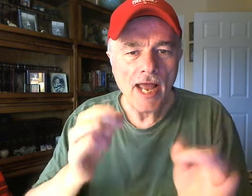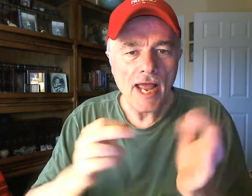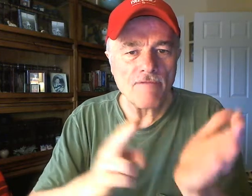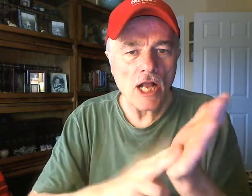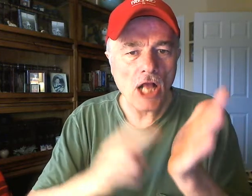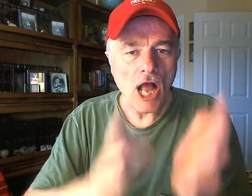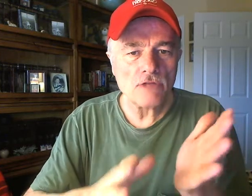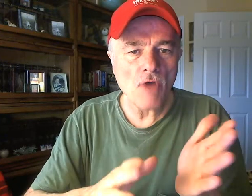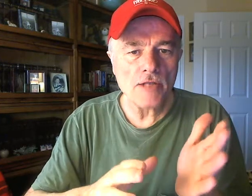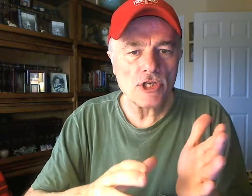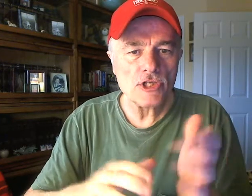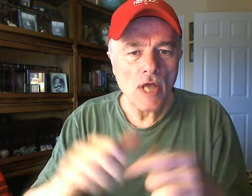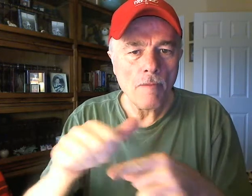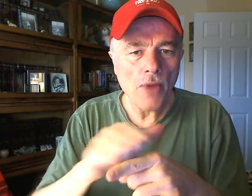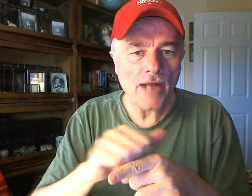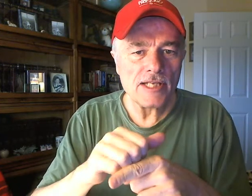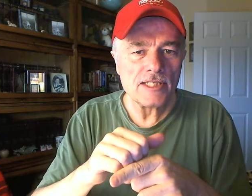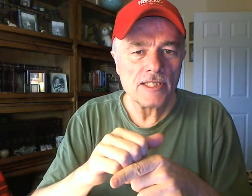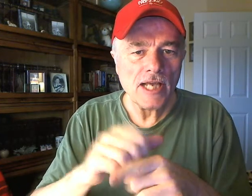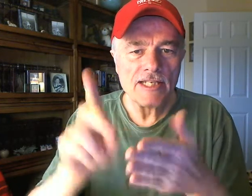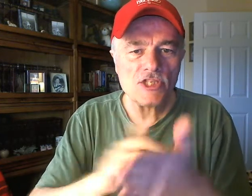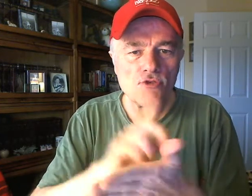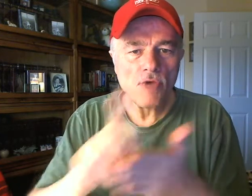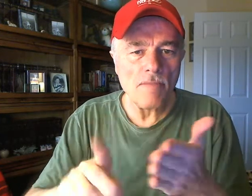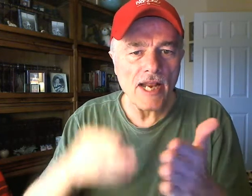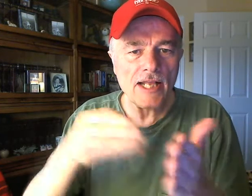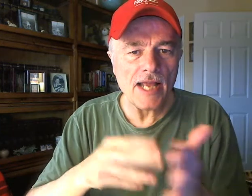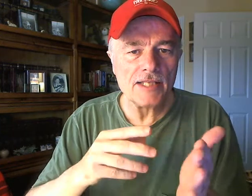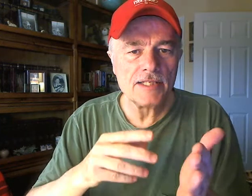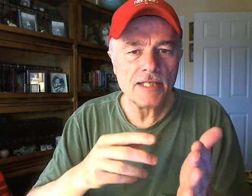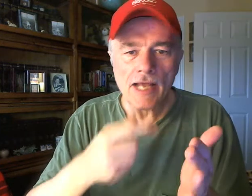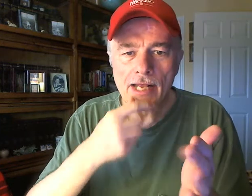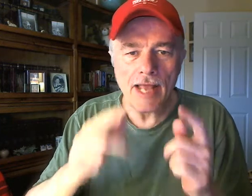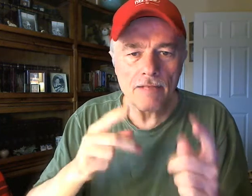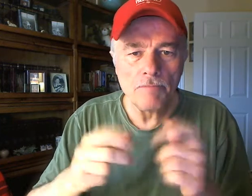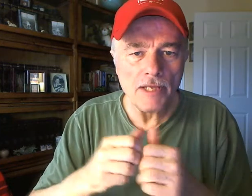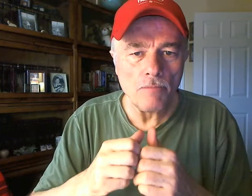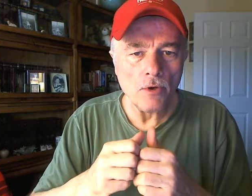if a contractor's parties discriminate against gay people,